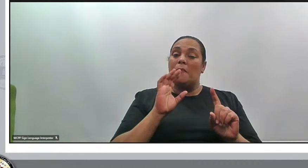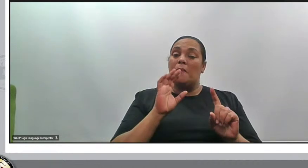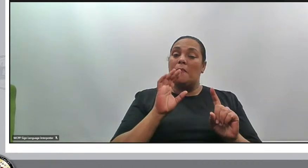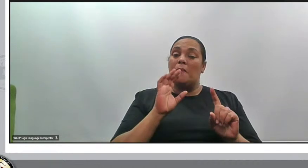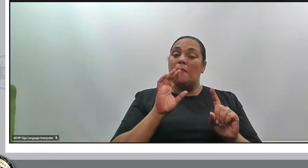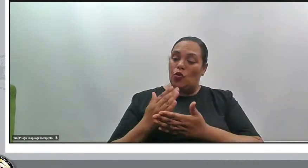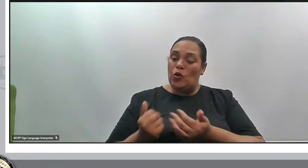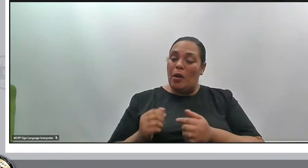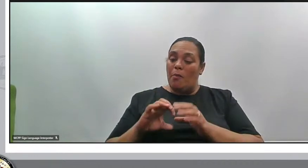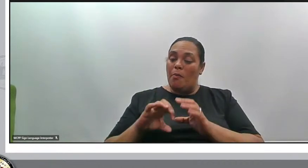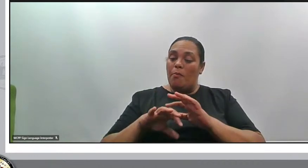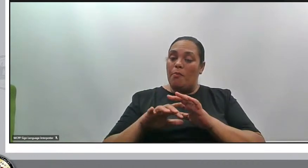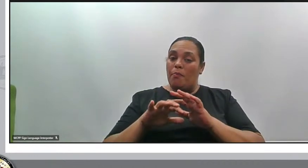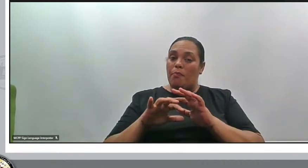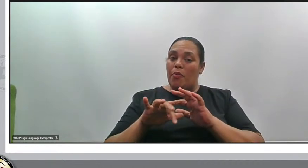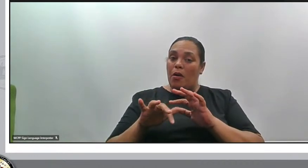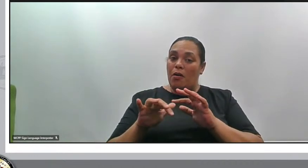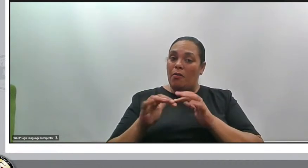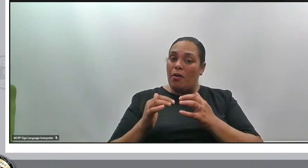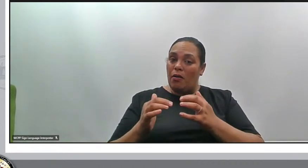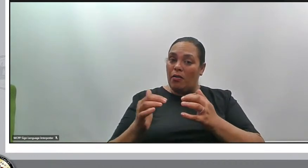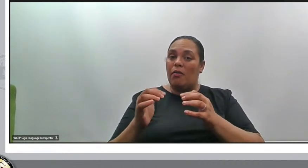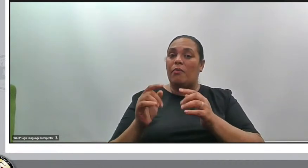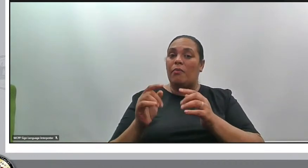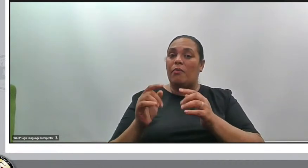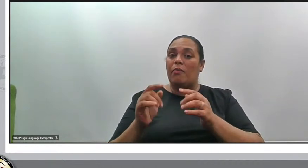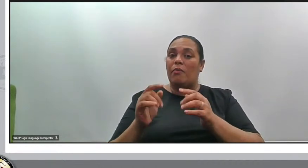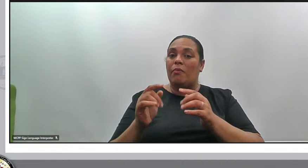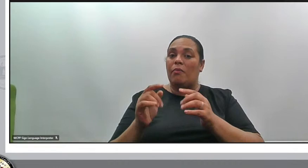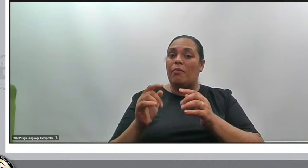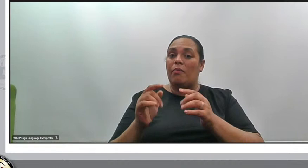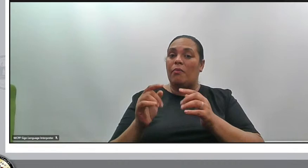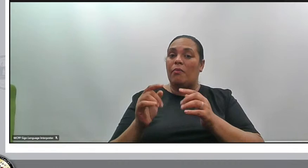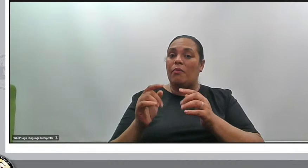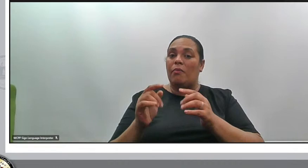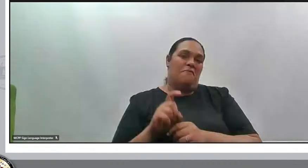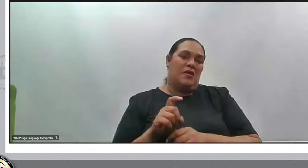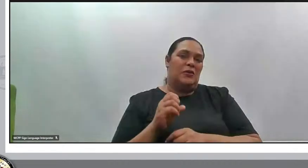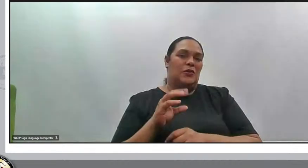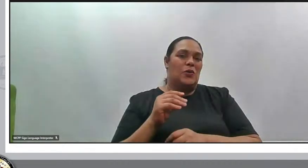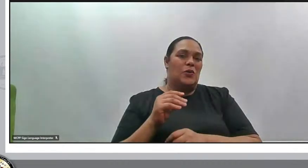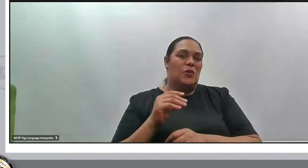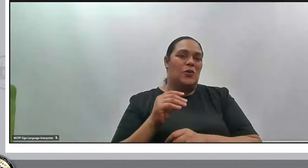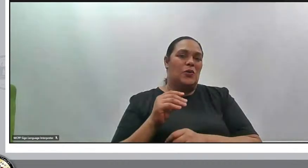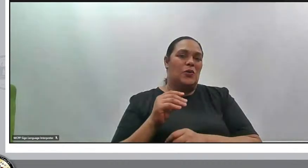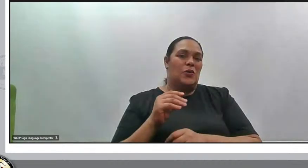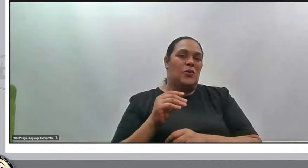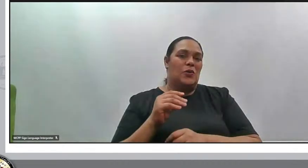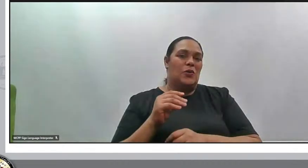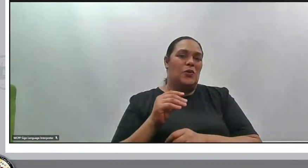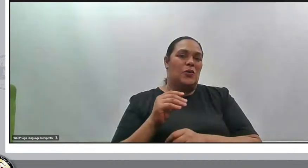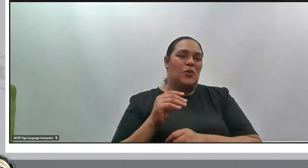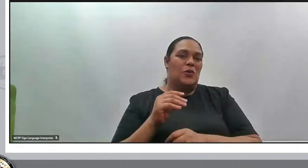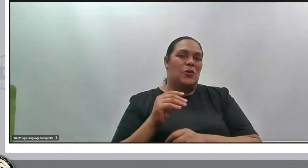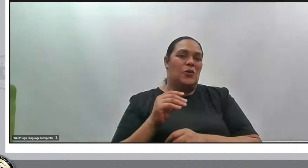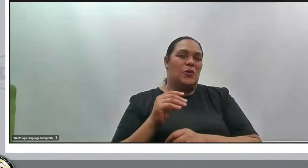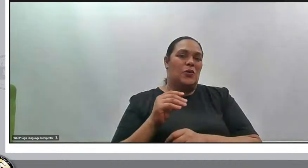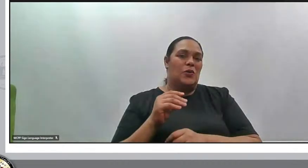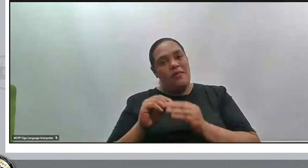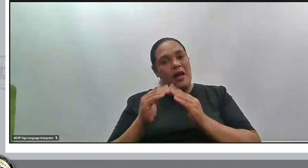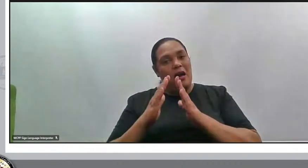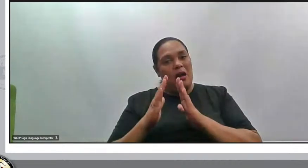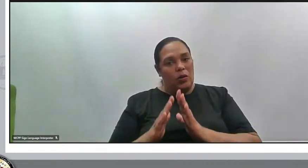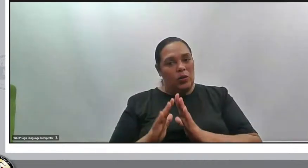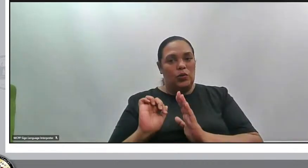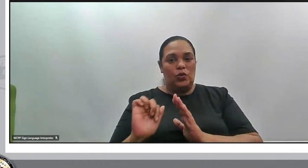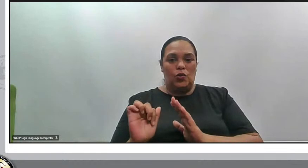Services, our focus is on public involvement. So while there is procedural support to the House that